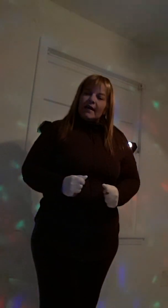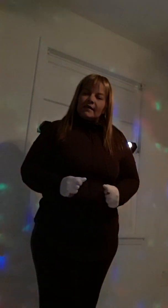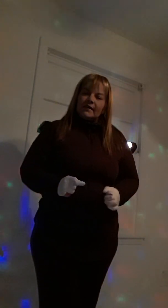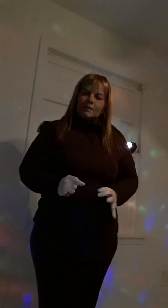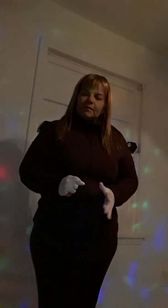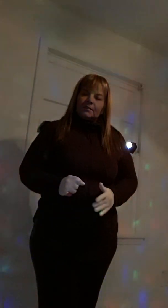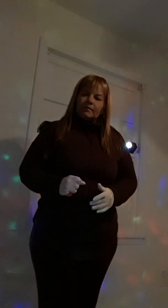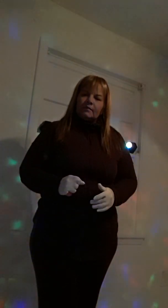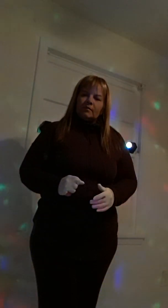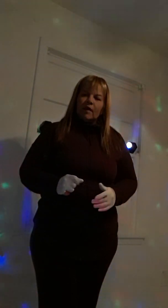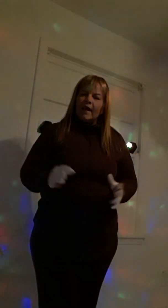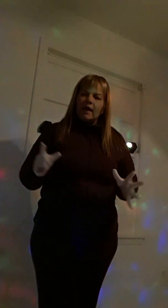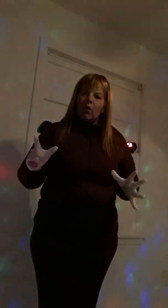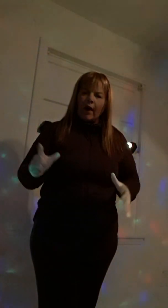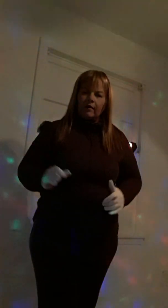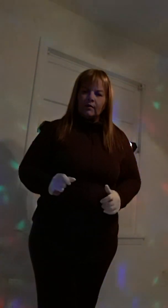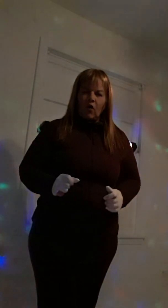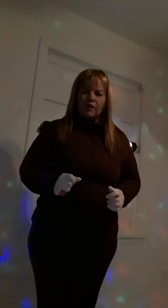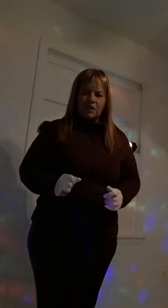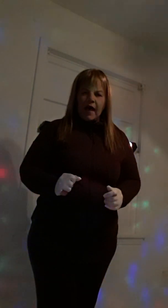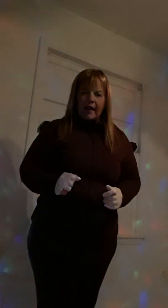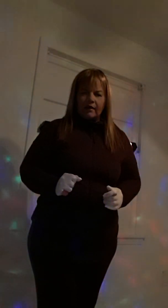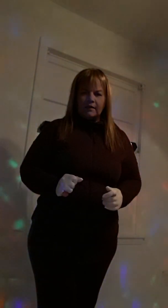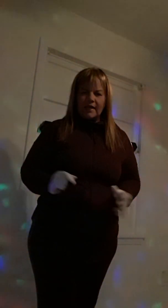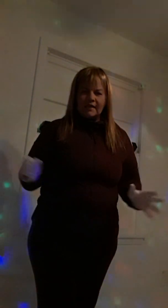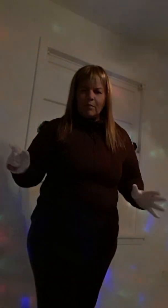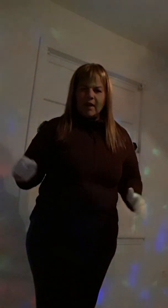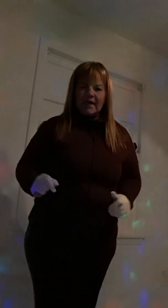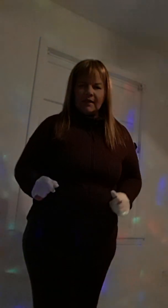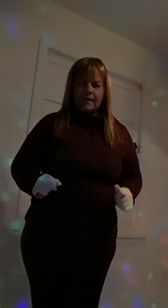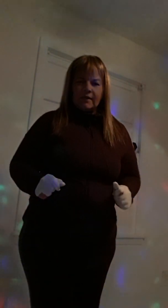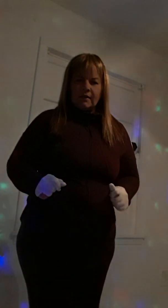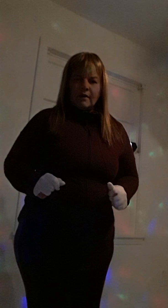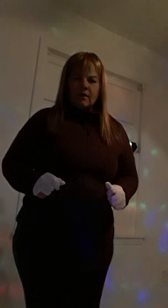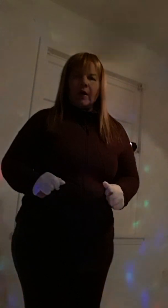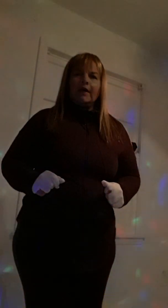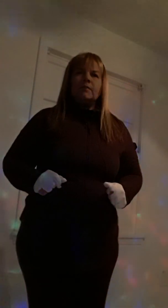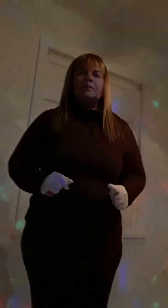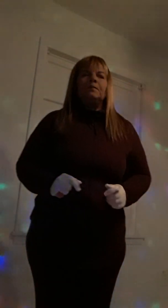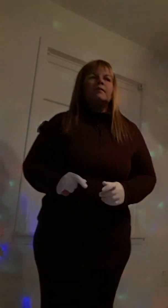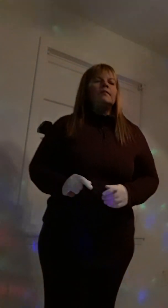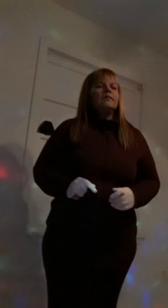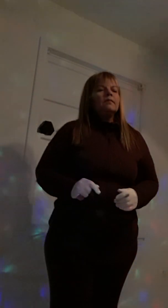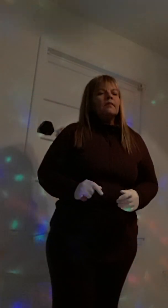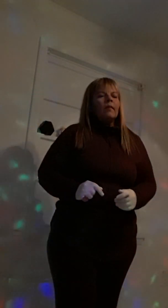inglés. La lengua oficial de este país, right?